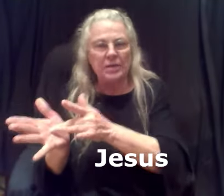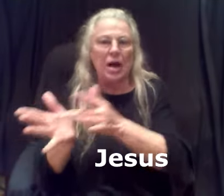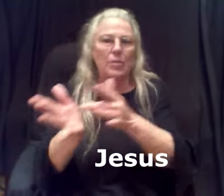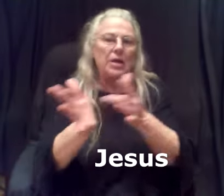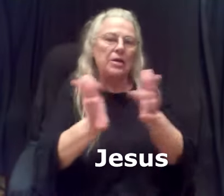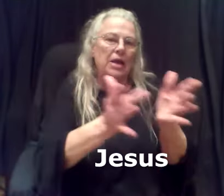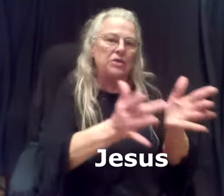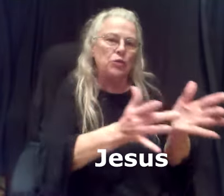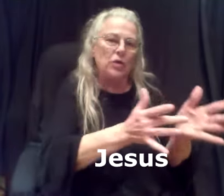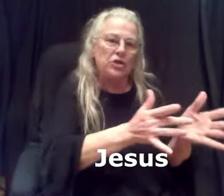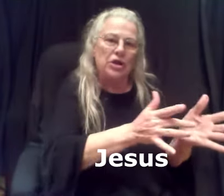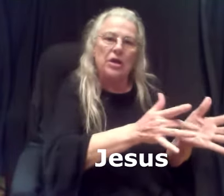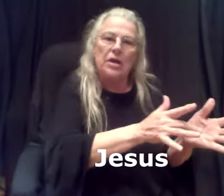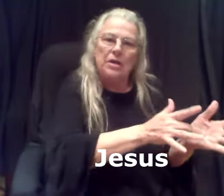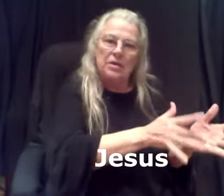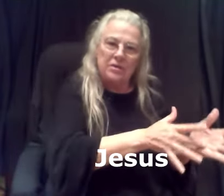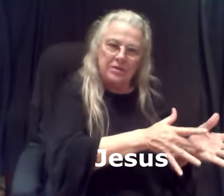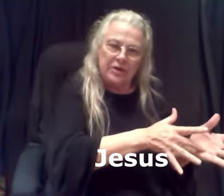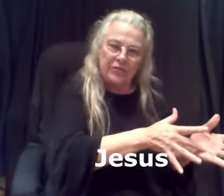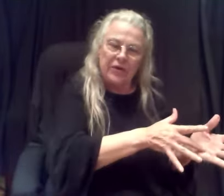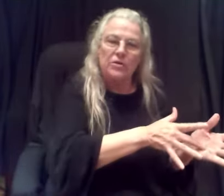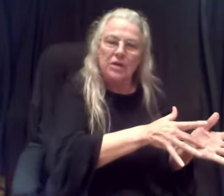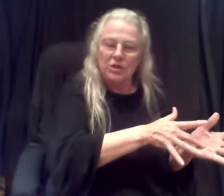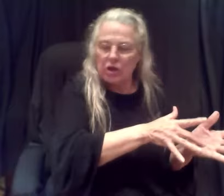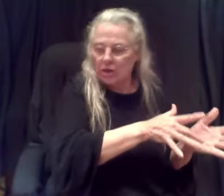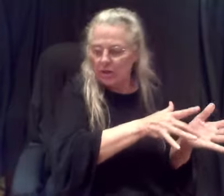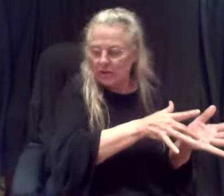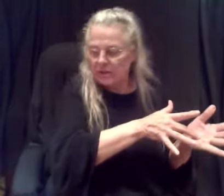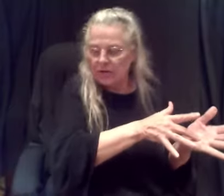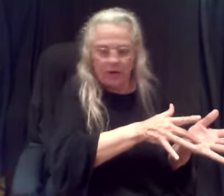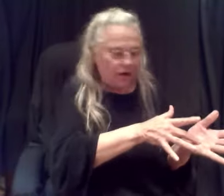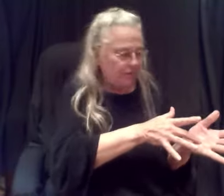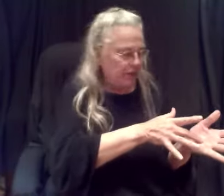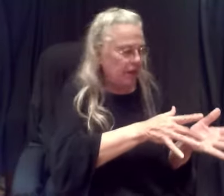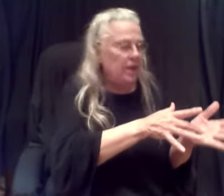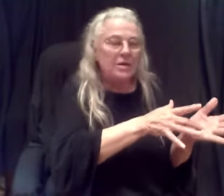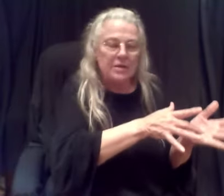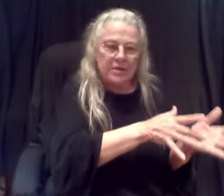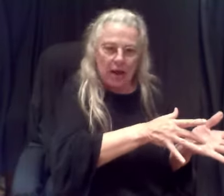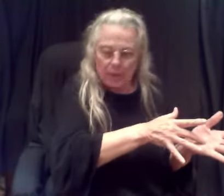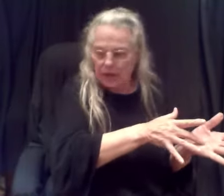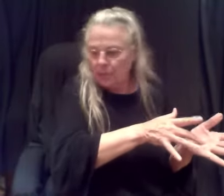non-dominant and switching, center finger touching the center of the dominant palm.